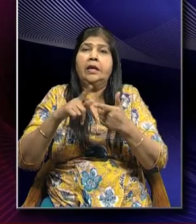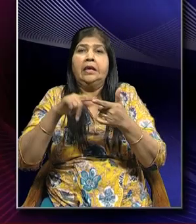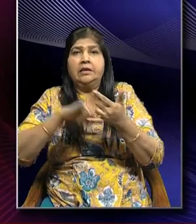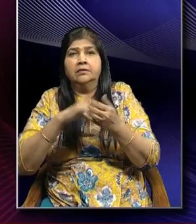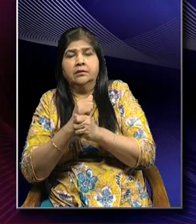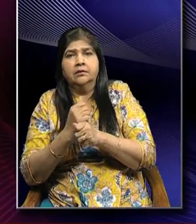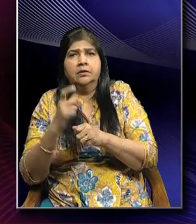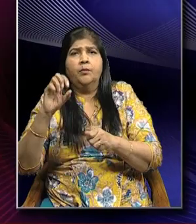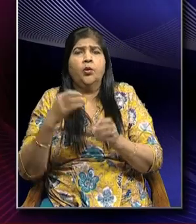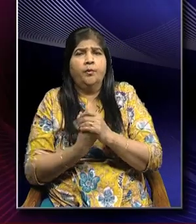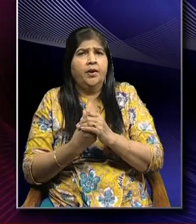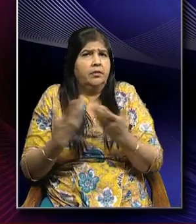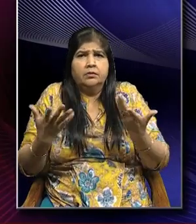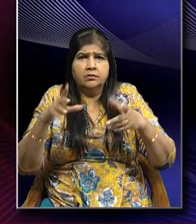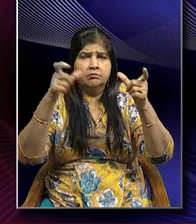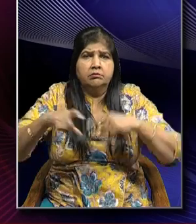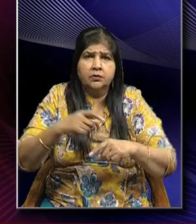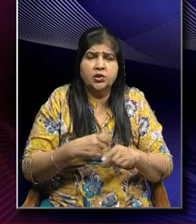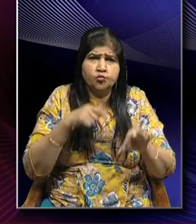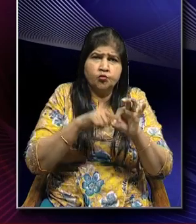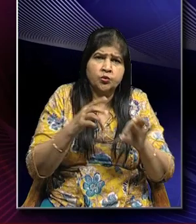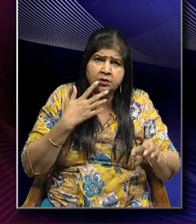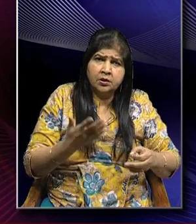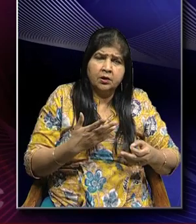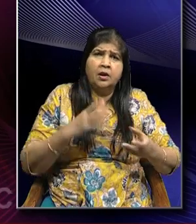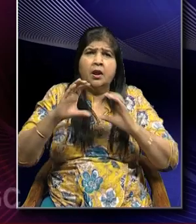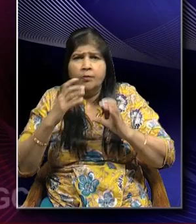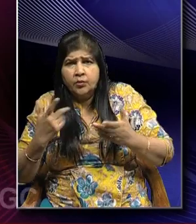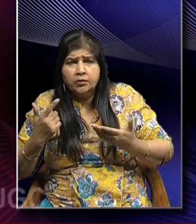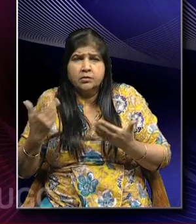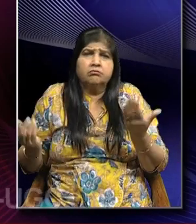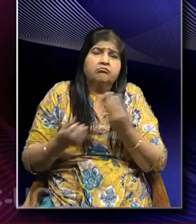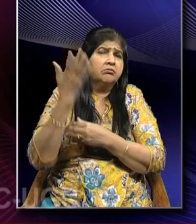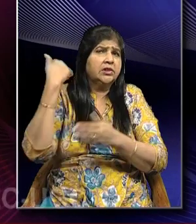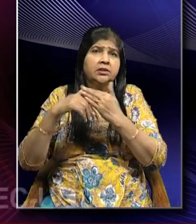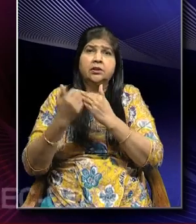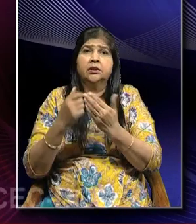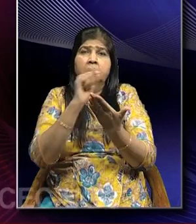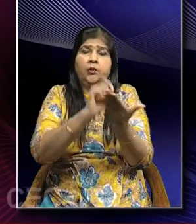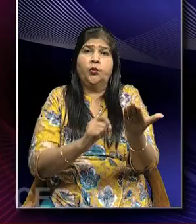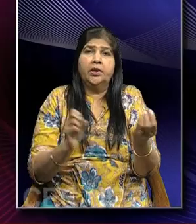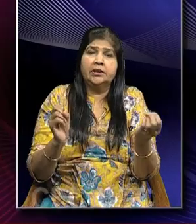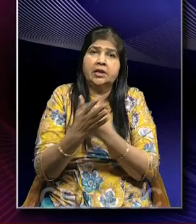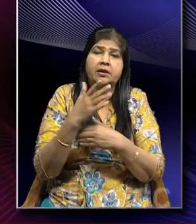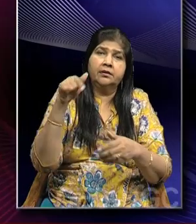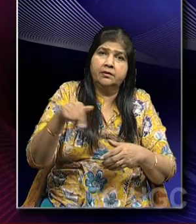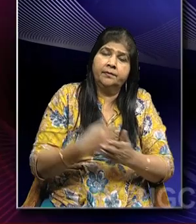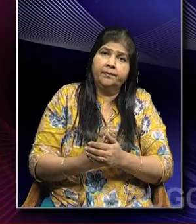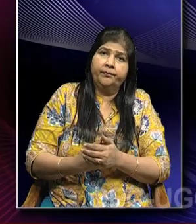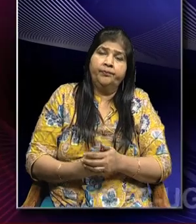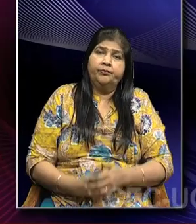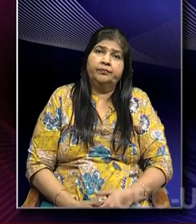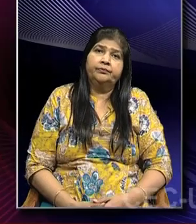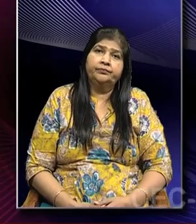corporate entities, they had this question and debate the moment this reporting standard came into its